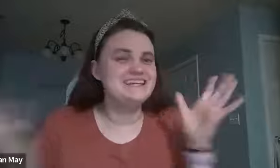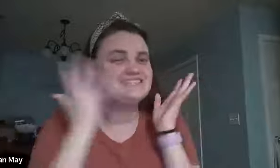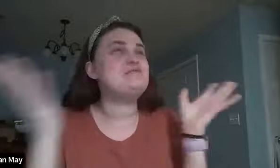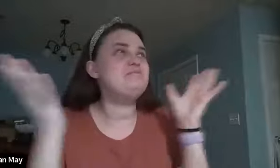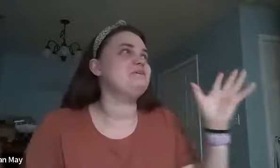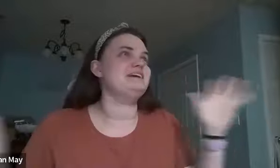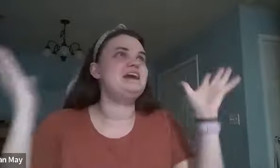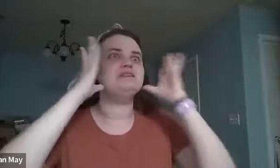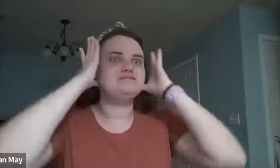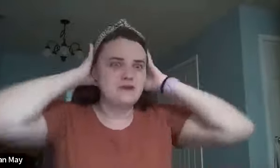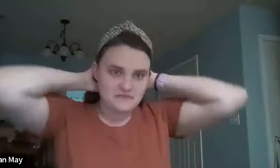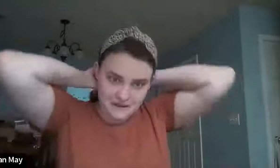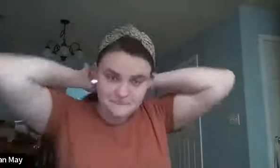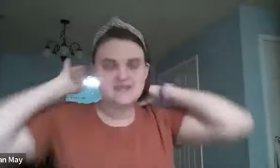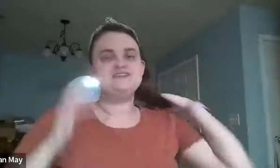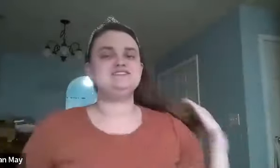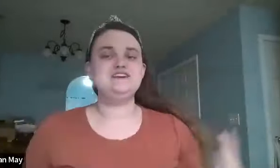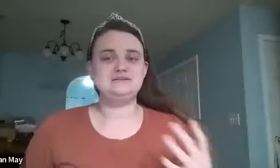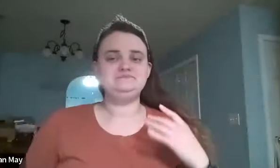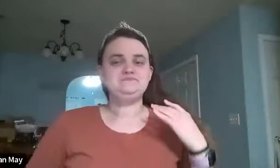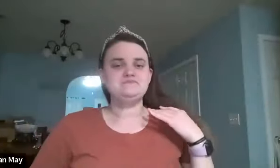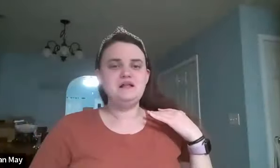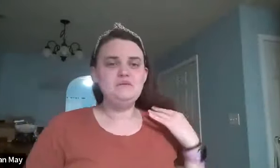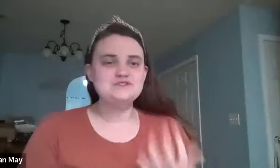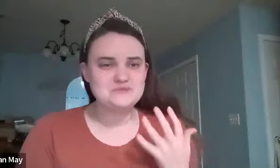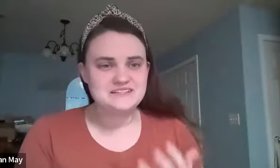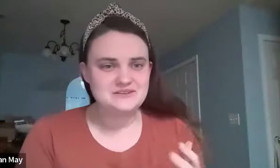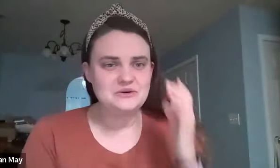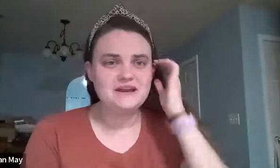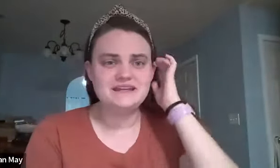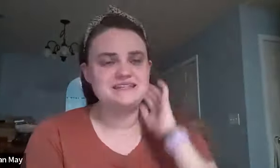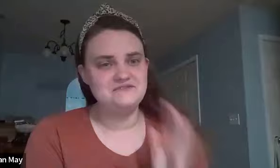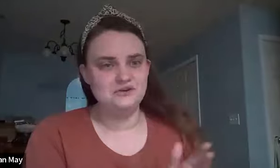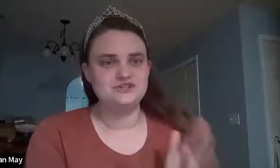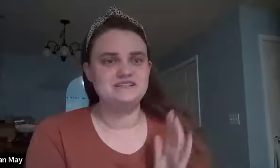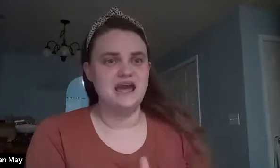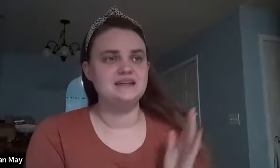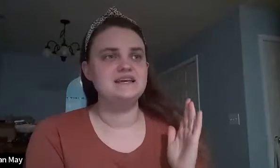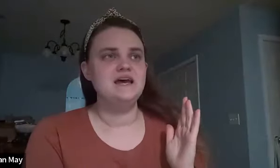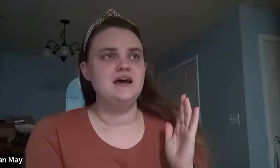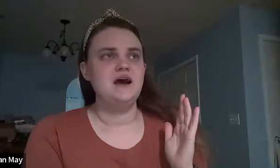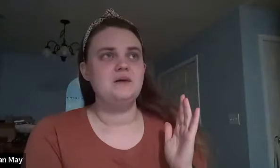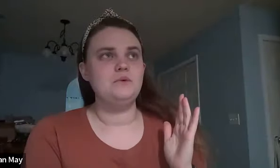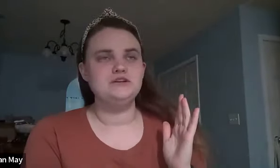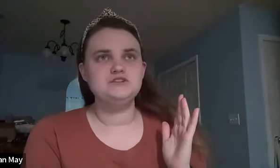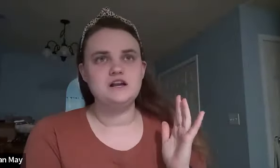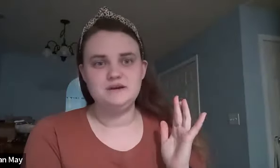is so important. I cannot believe I forgot that. So what's really cool in deaf culture is that when you're talking about